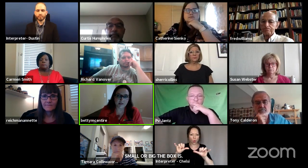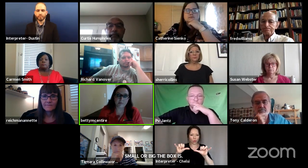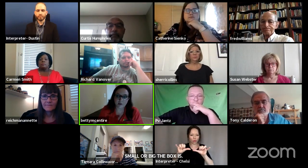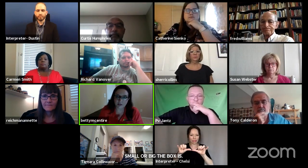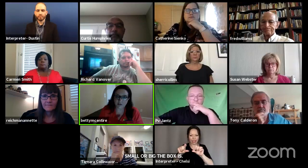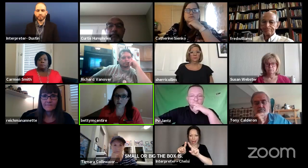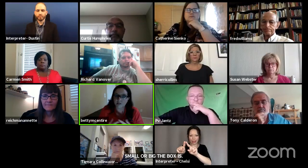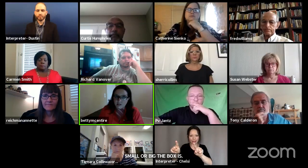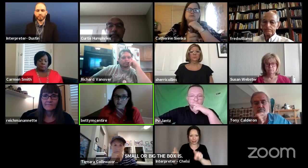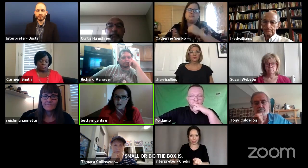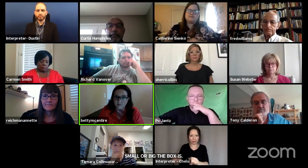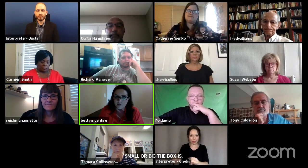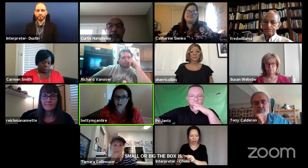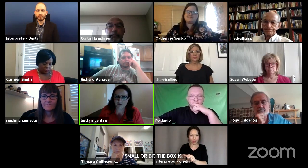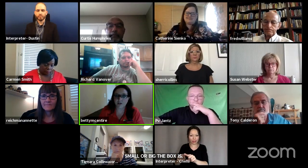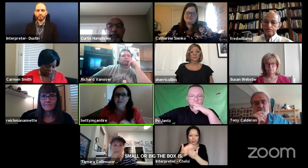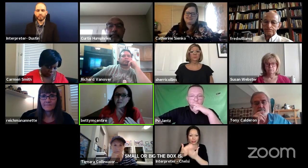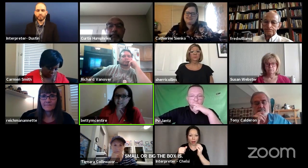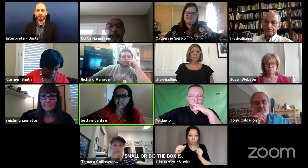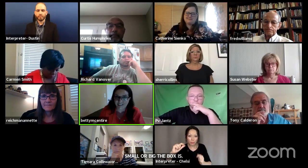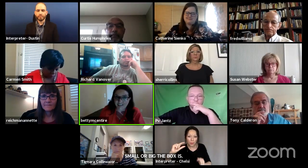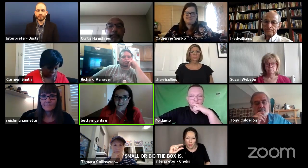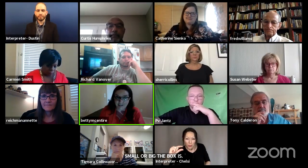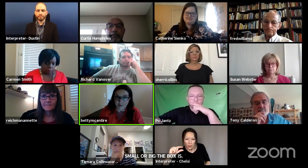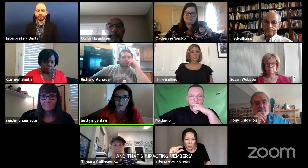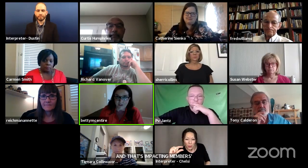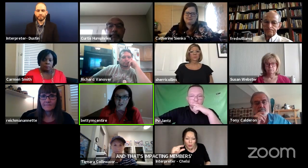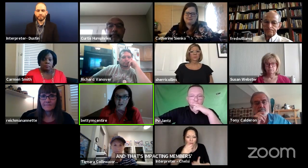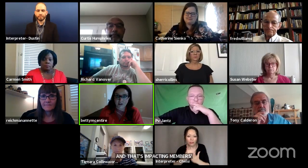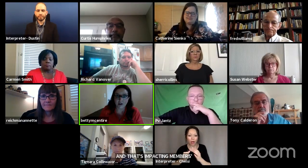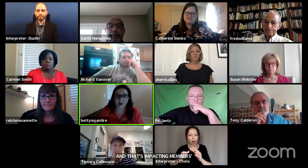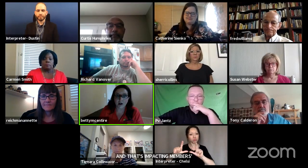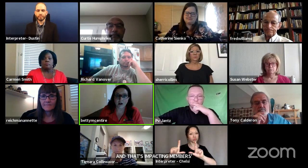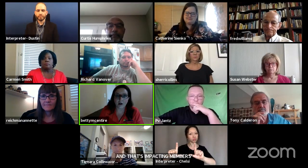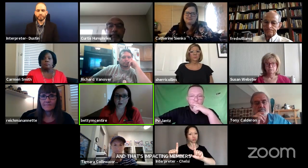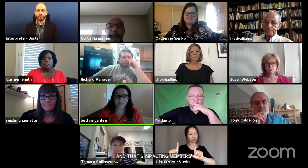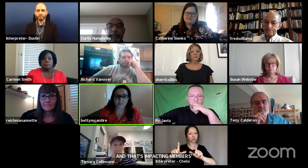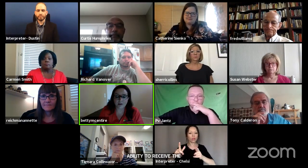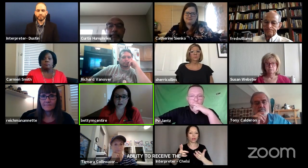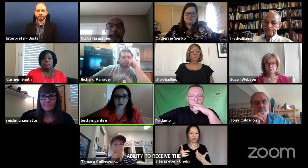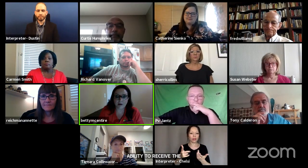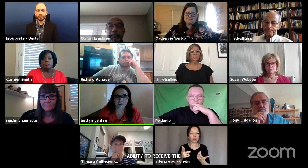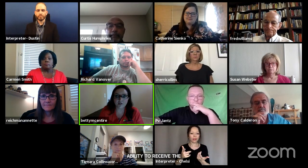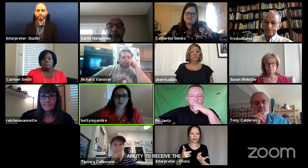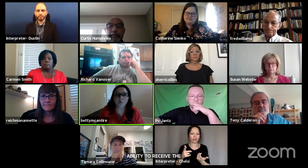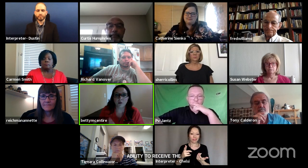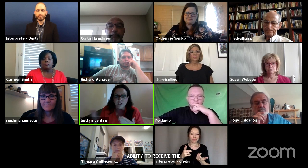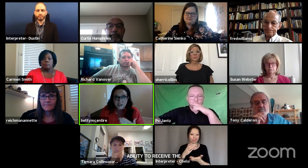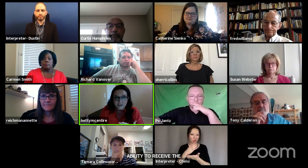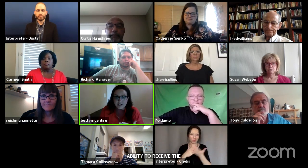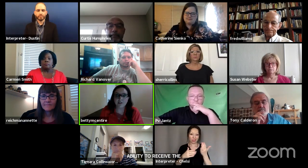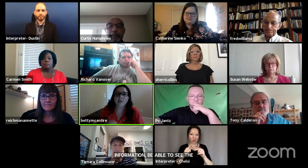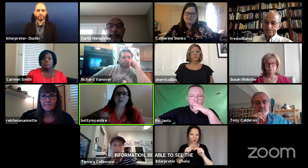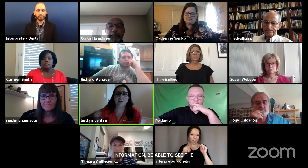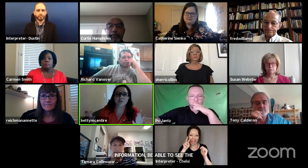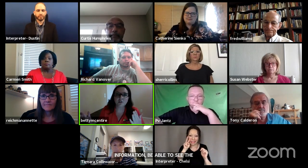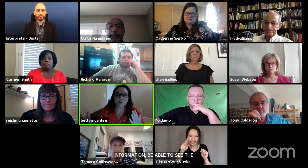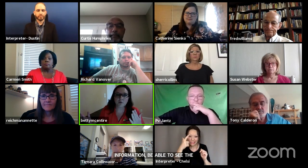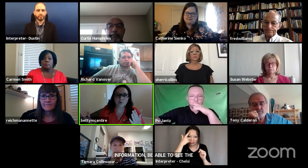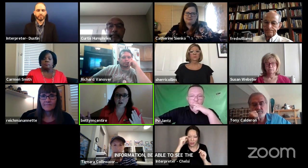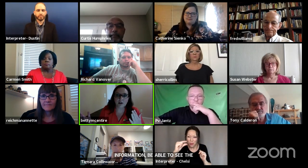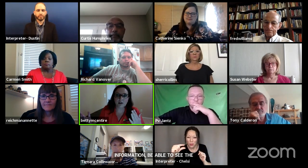members' ability to receive the information, be able to see the information in a manner. So we're